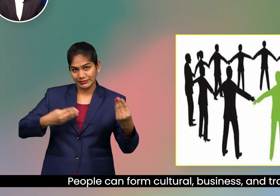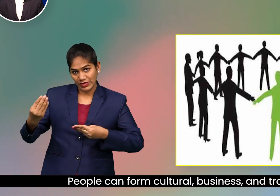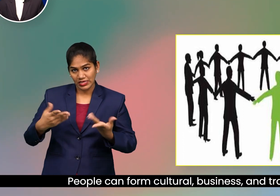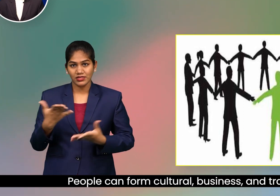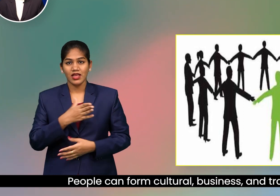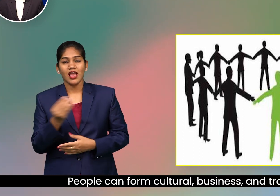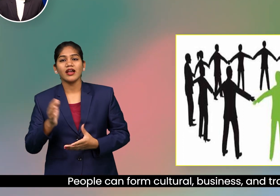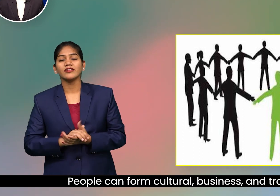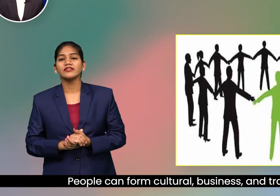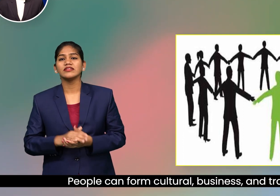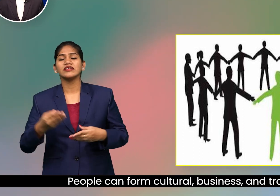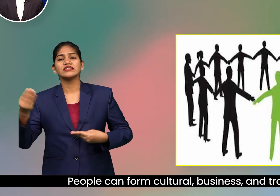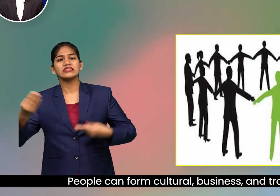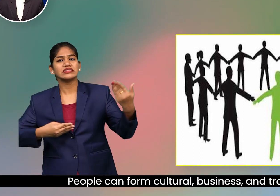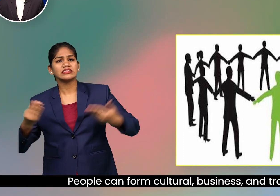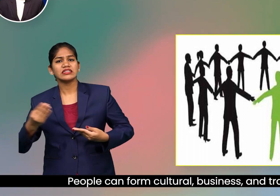and trade unions.